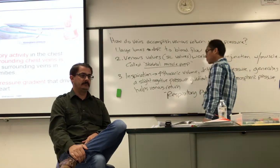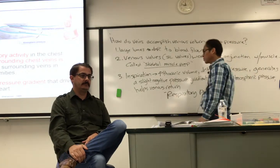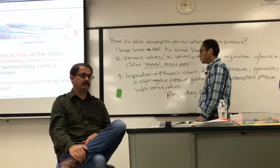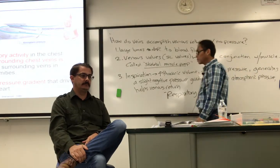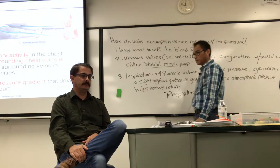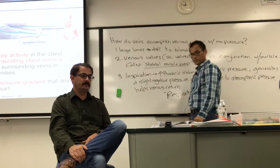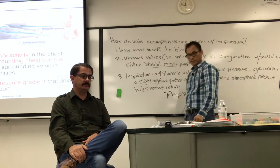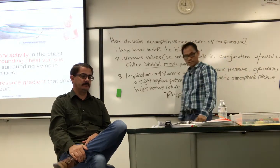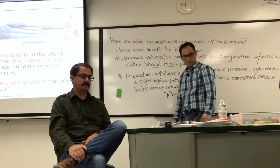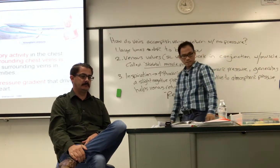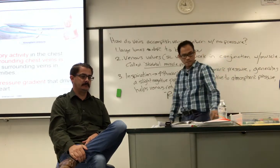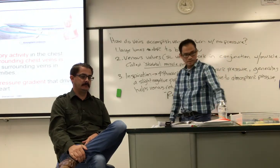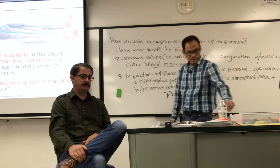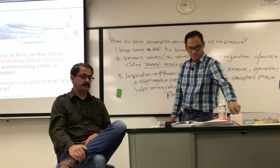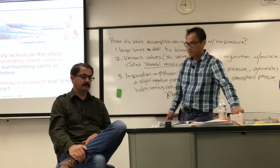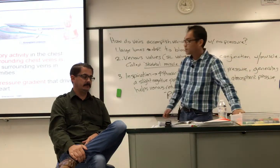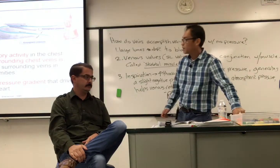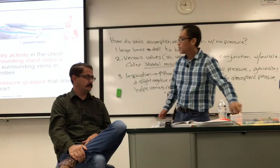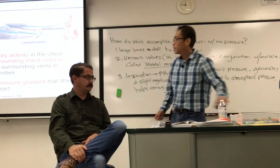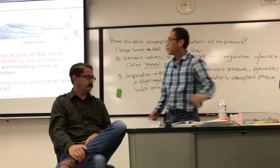pump.